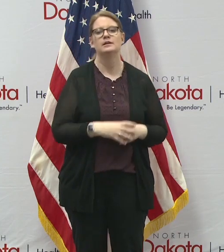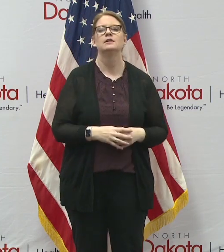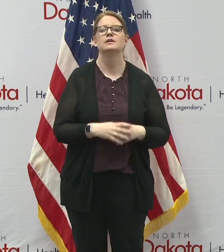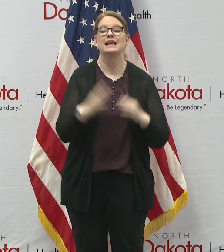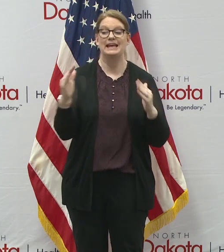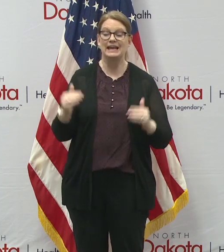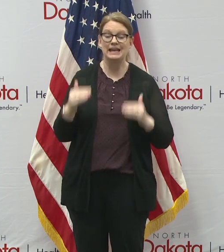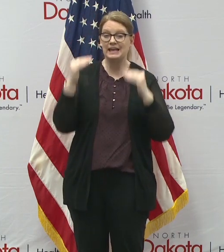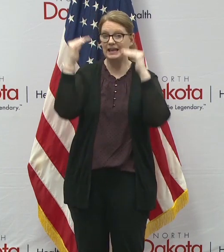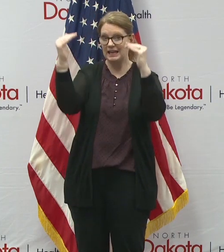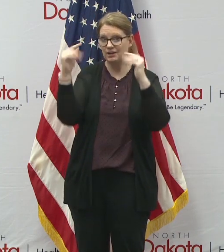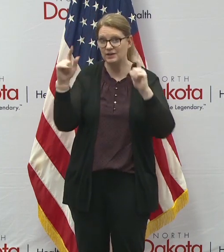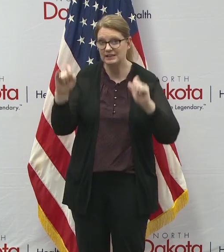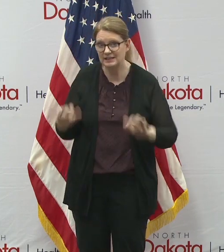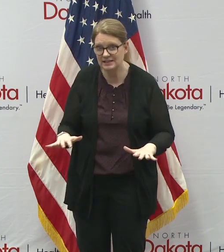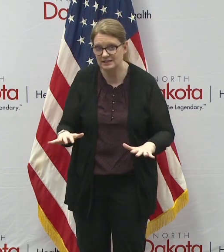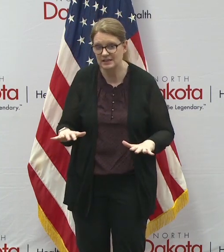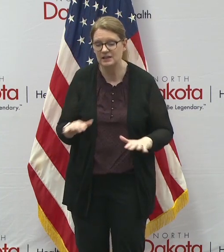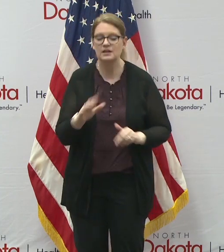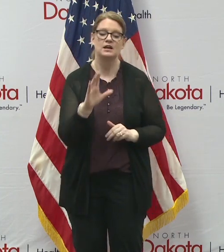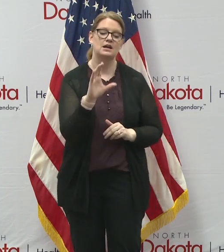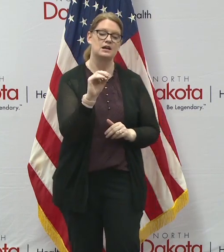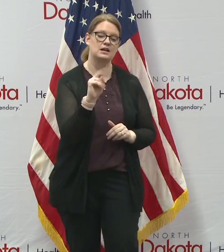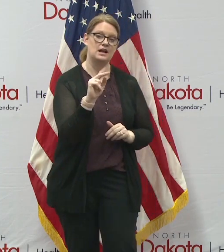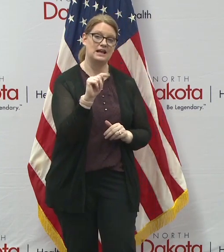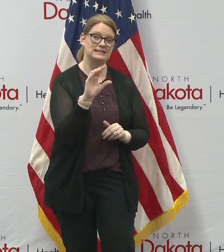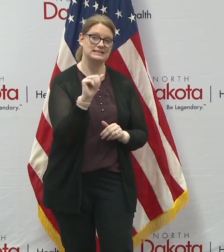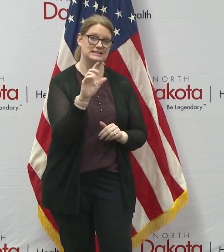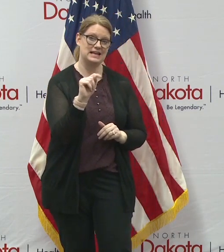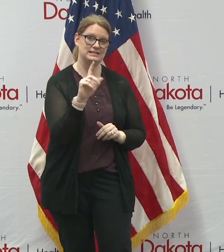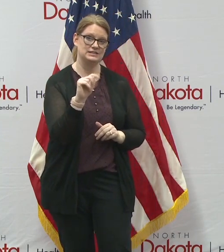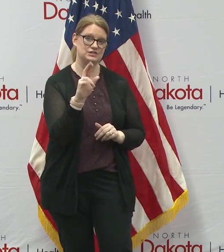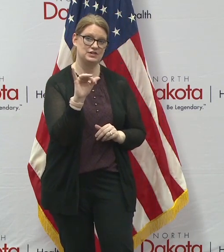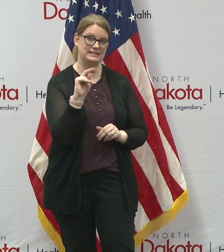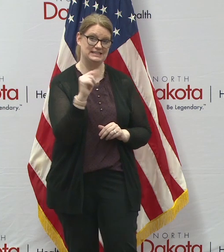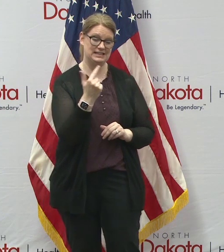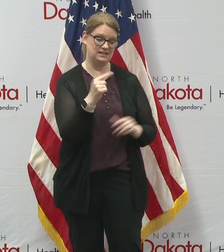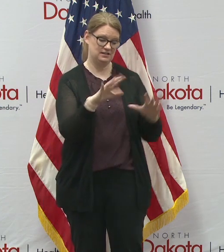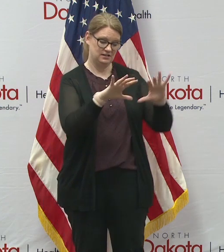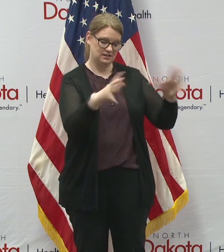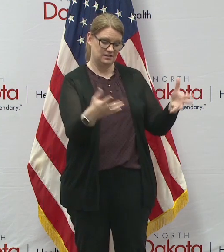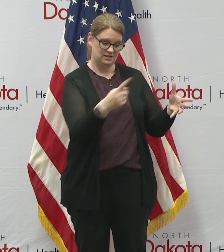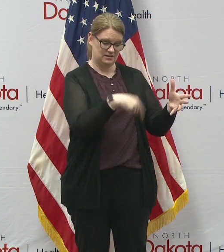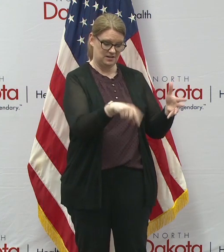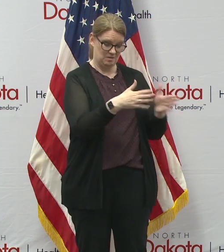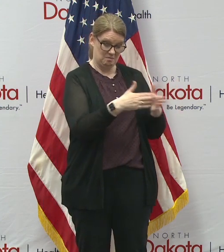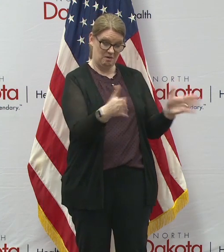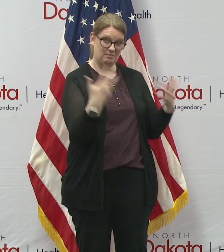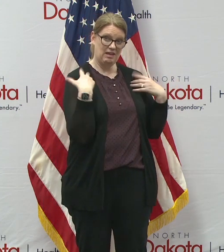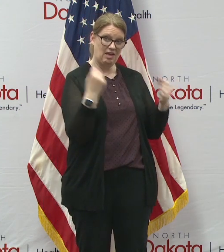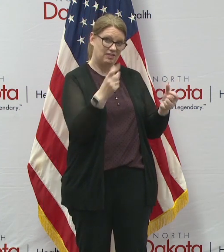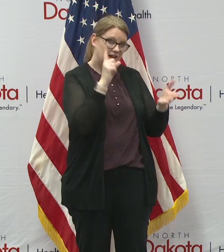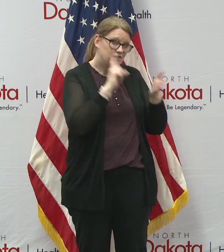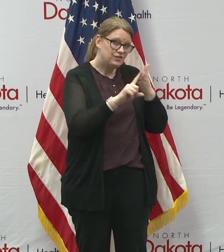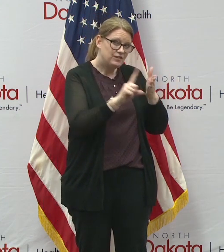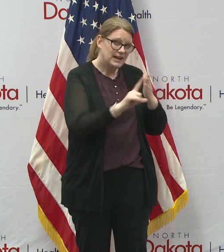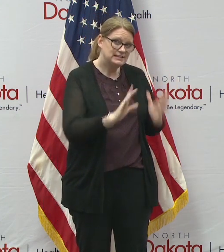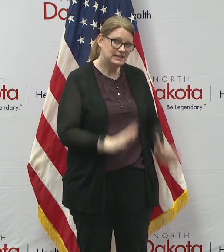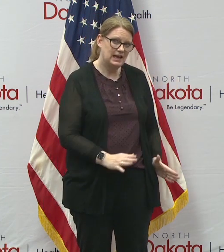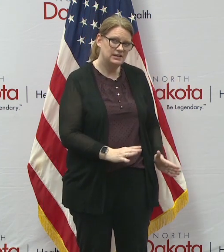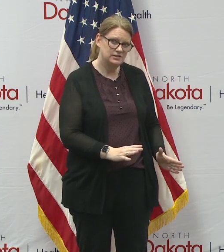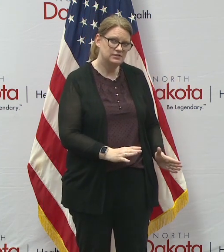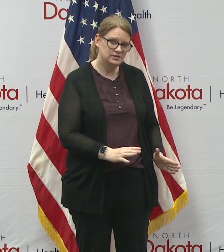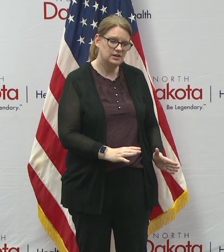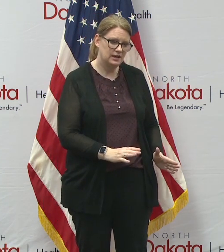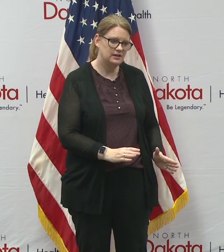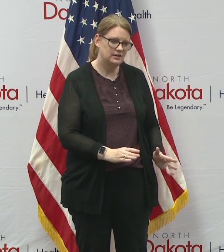testing, we need to have the contact tracing that's done by our public health investigators. They've been and looking at the people